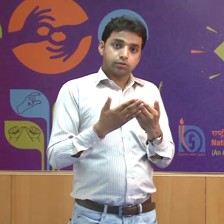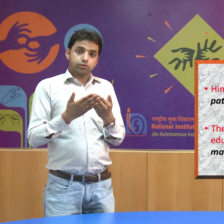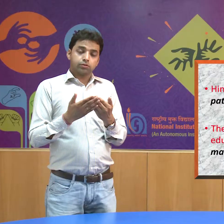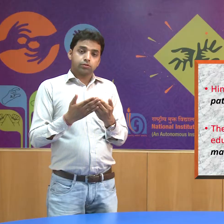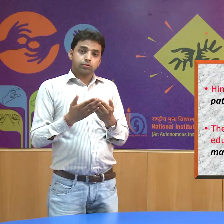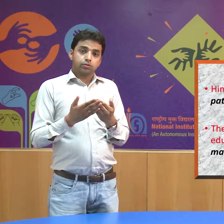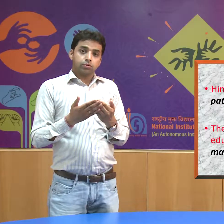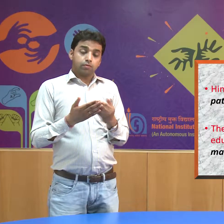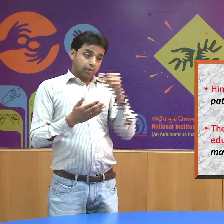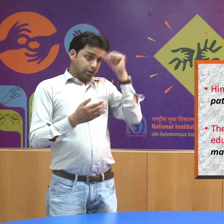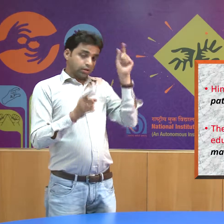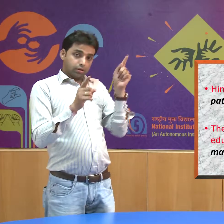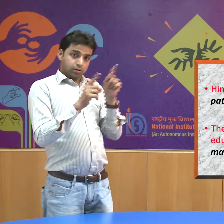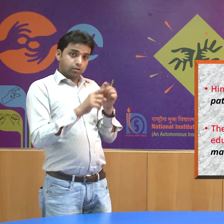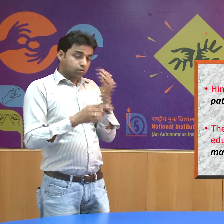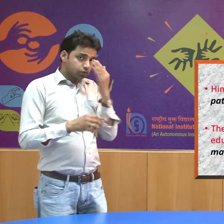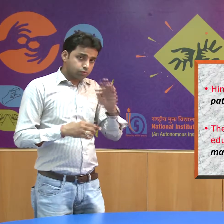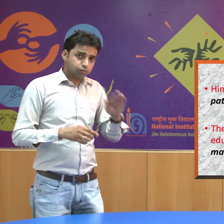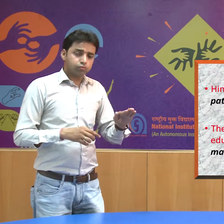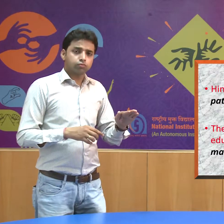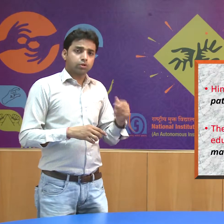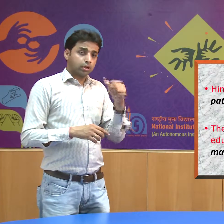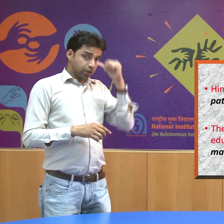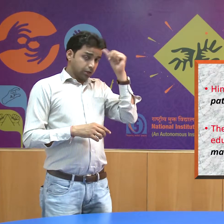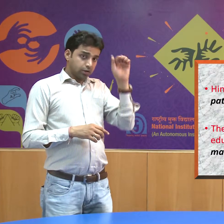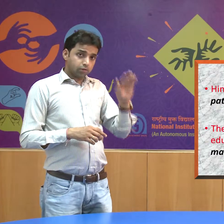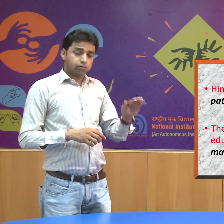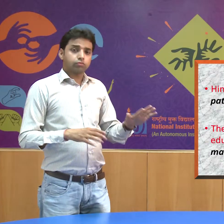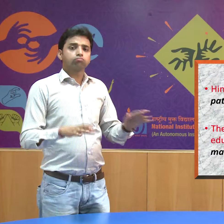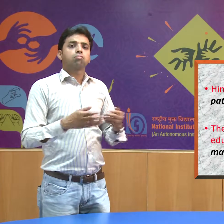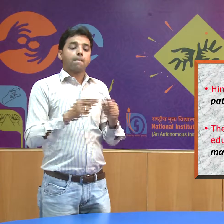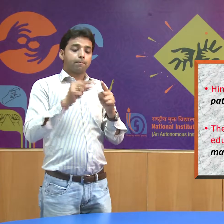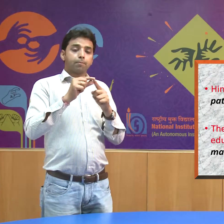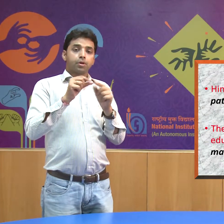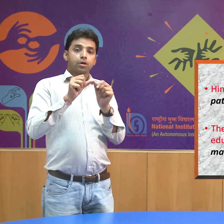the Hindu students were educated at Pathshalas and Vidyapeeth,